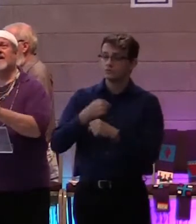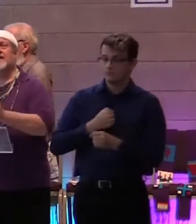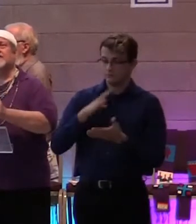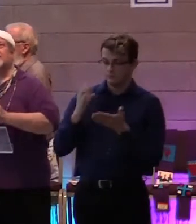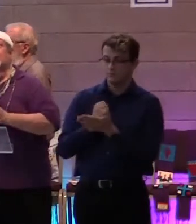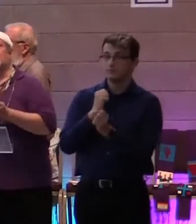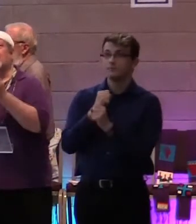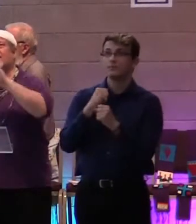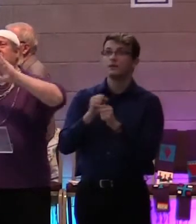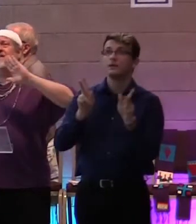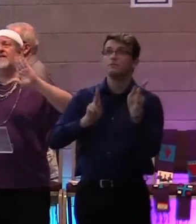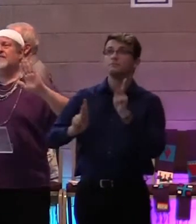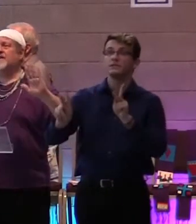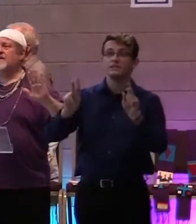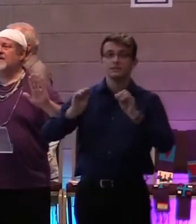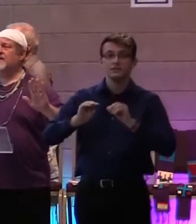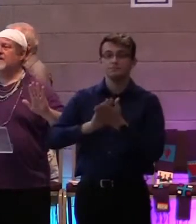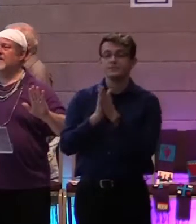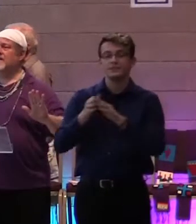An instrument of